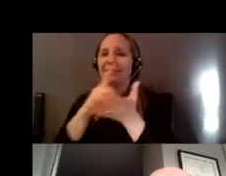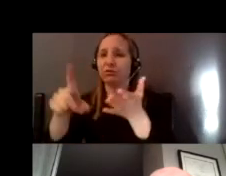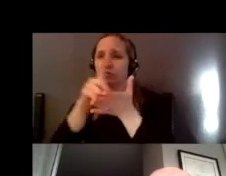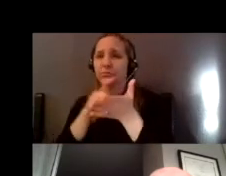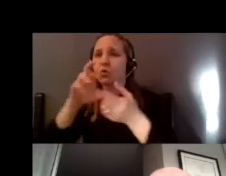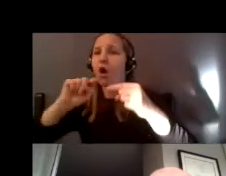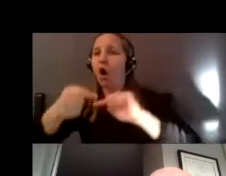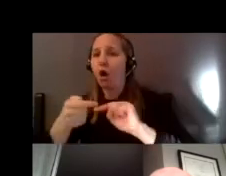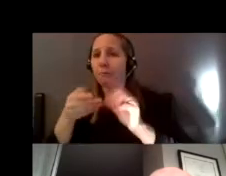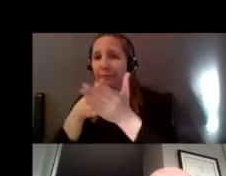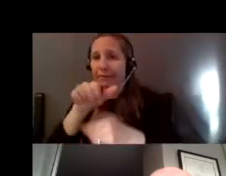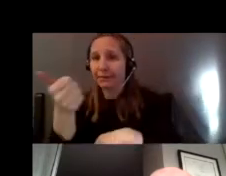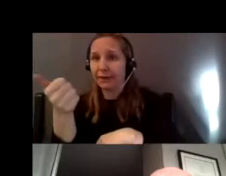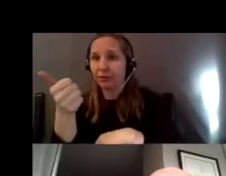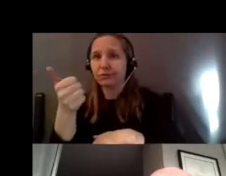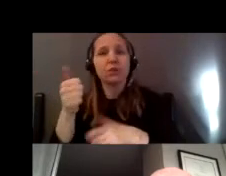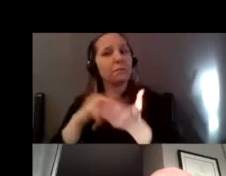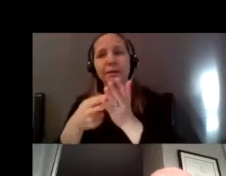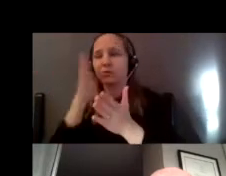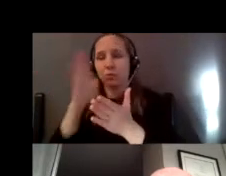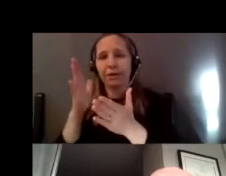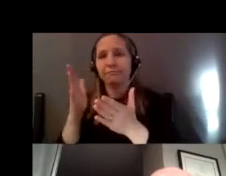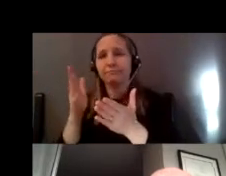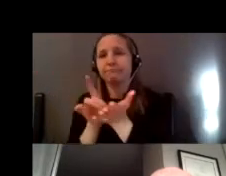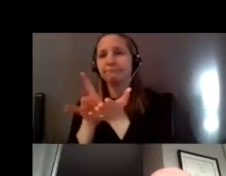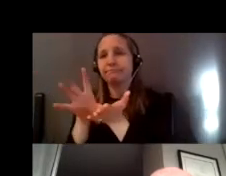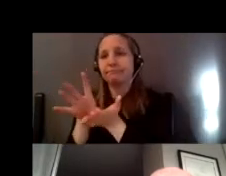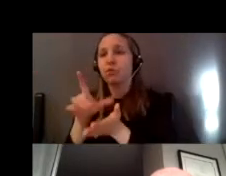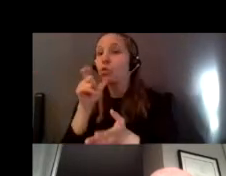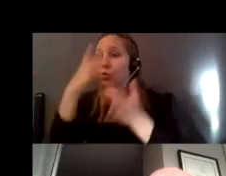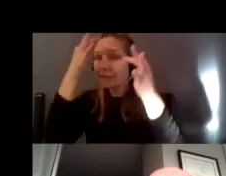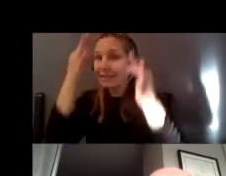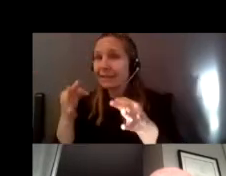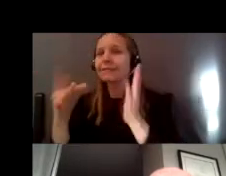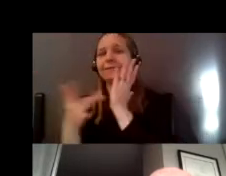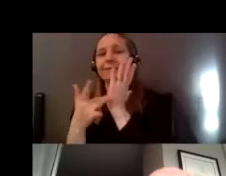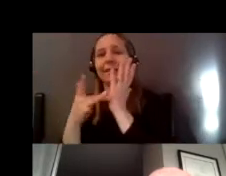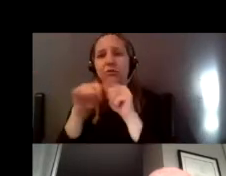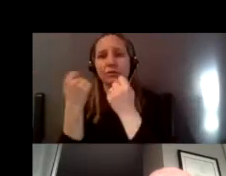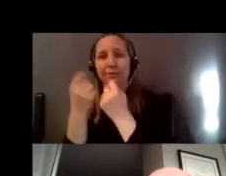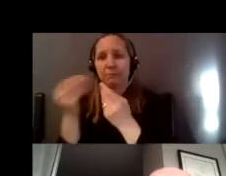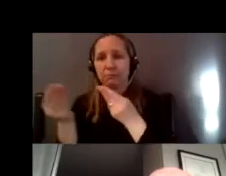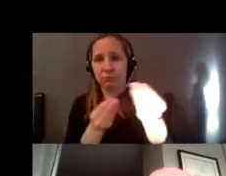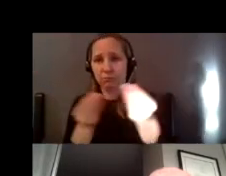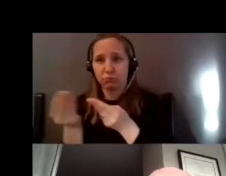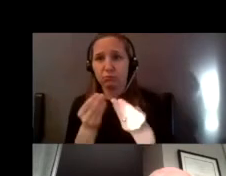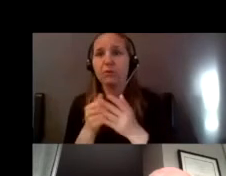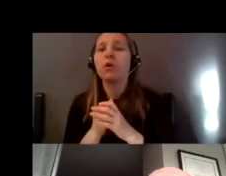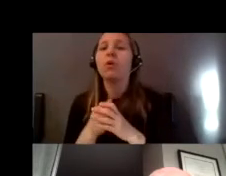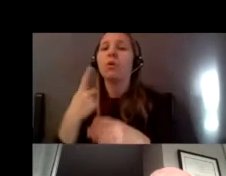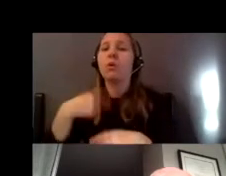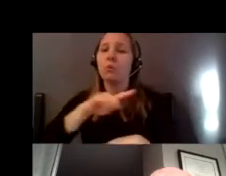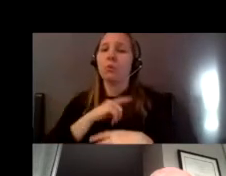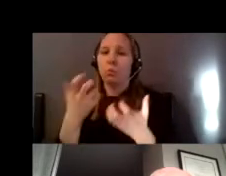and those folks will be removed at the discretion of our technical team and moderator. We ask that everyone please be as